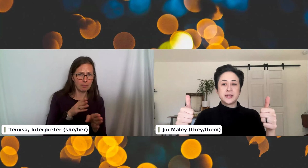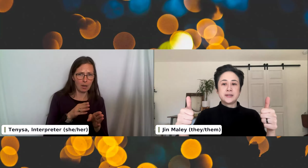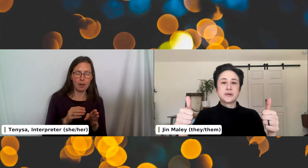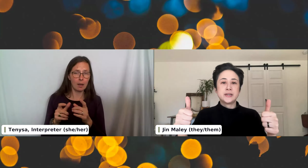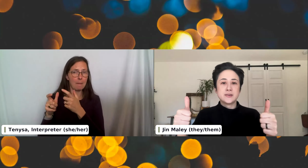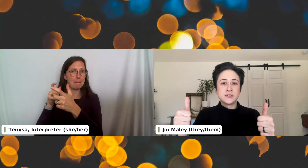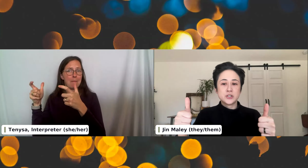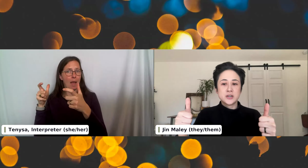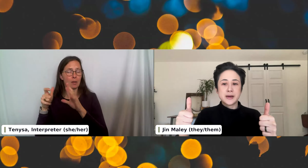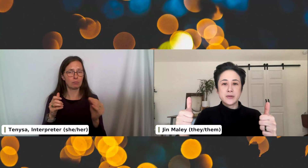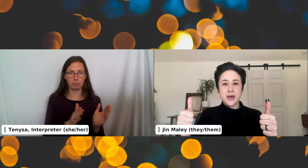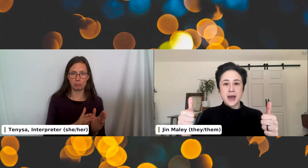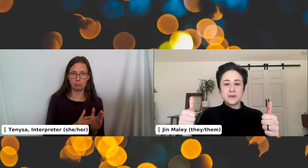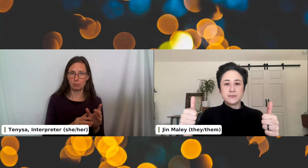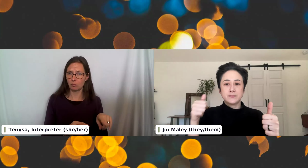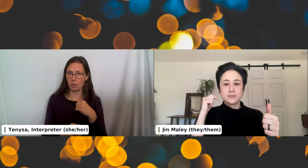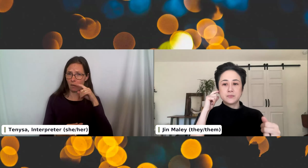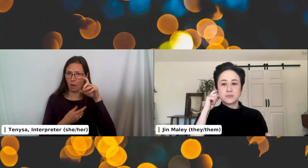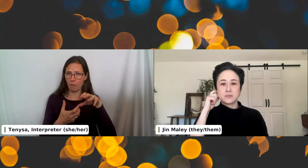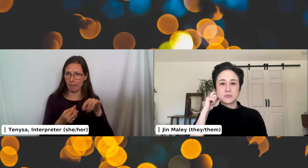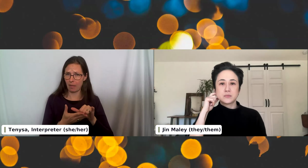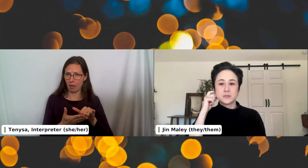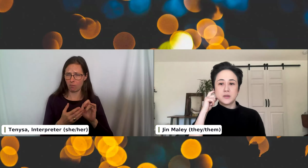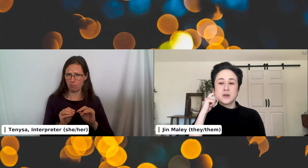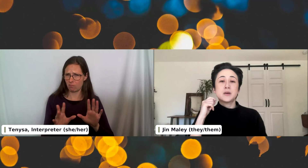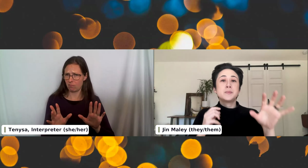remembers that, right? Is there any confusion about that?